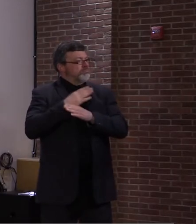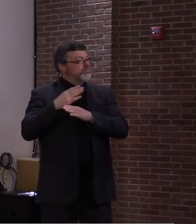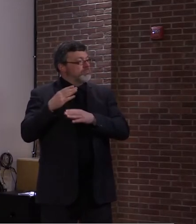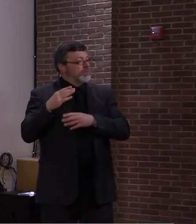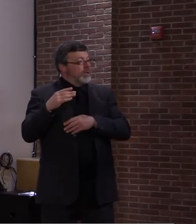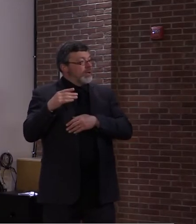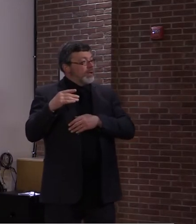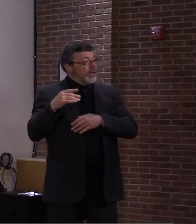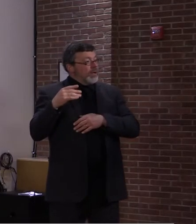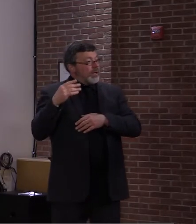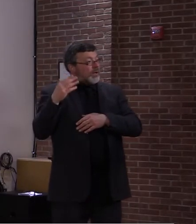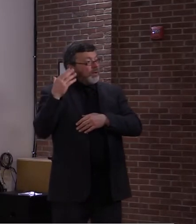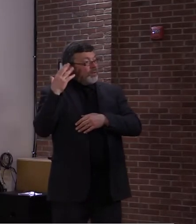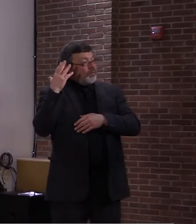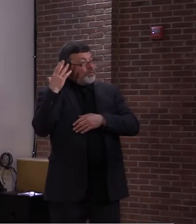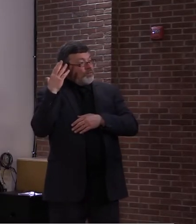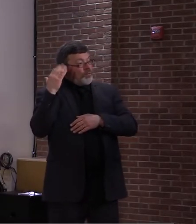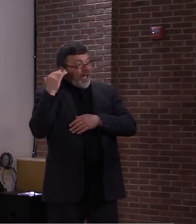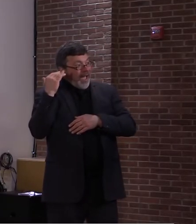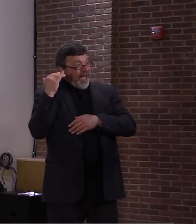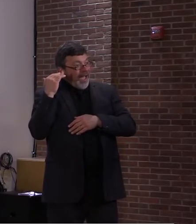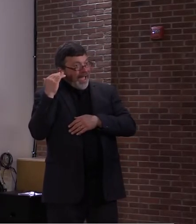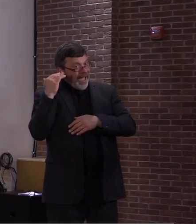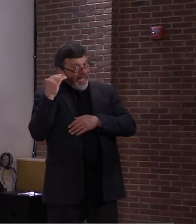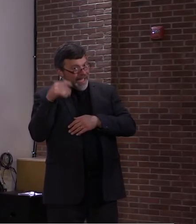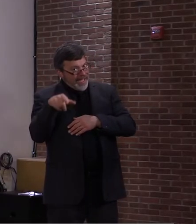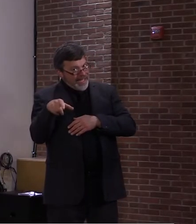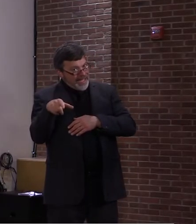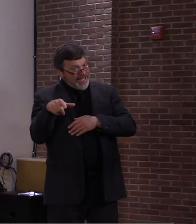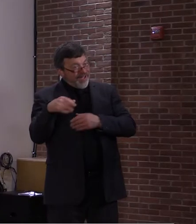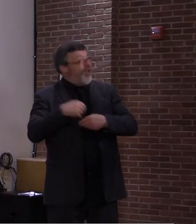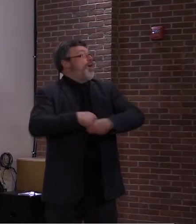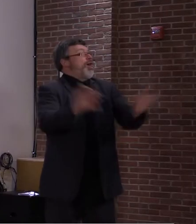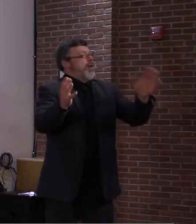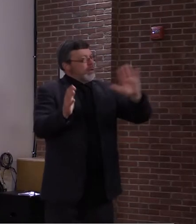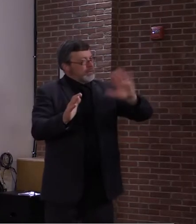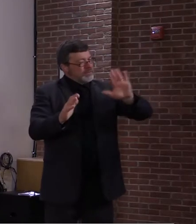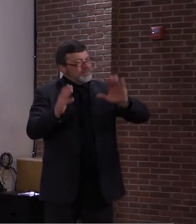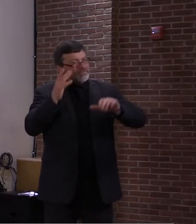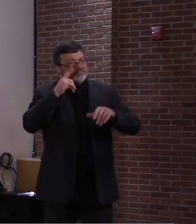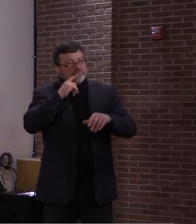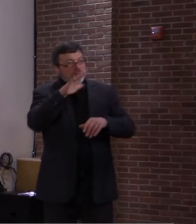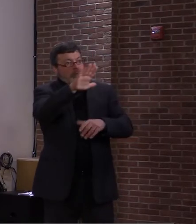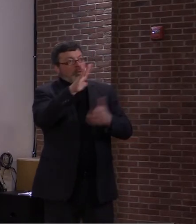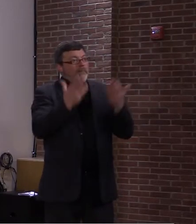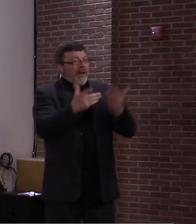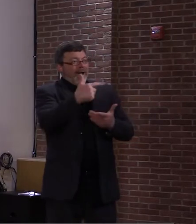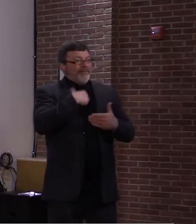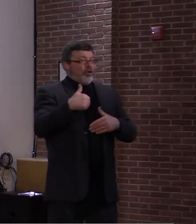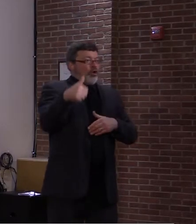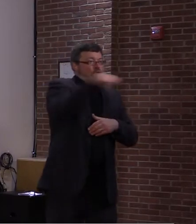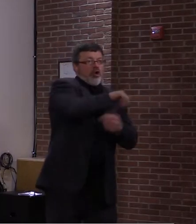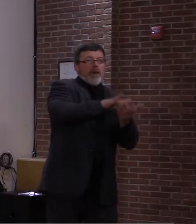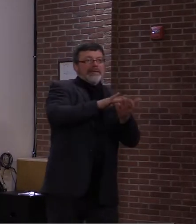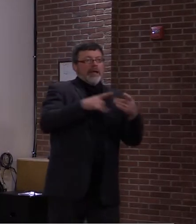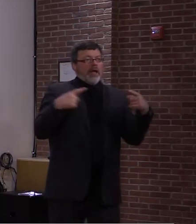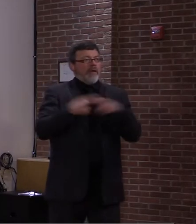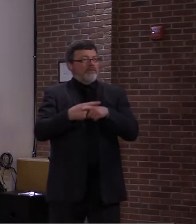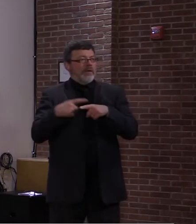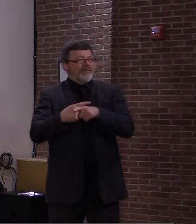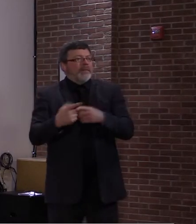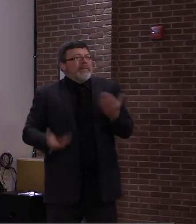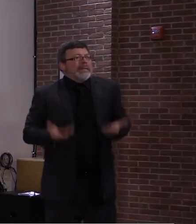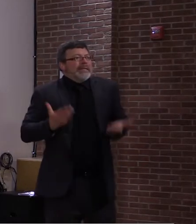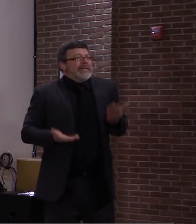can't possibly stop taking that interact with the medicine in a way that you're not allowed to take it. That's going to be a small